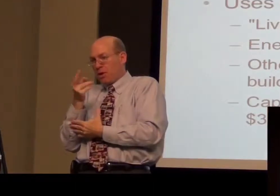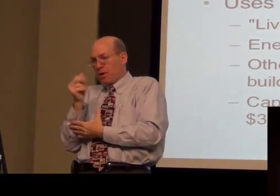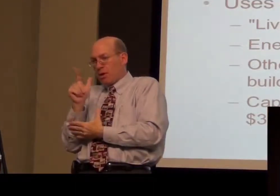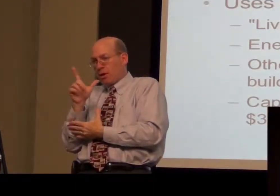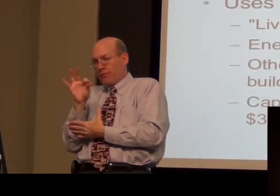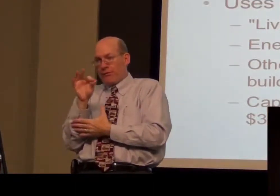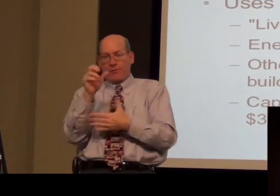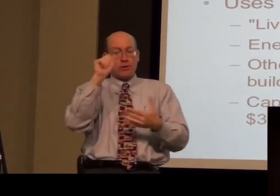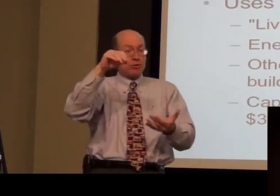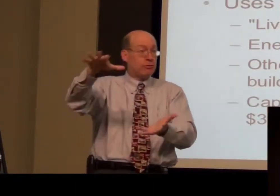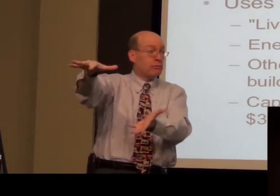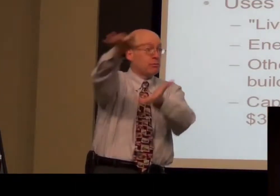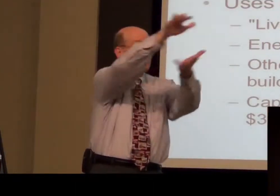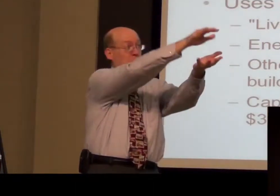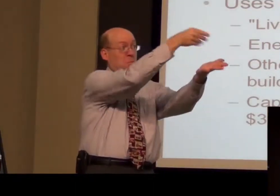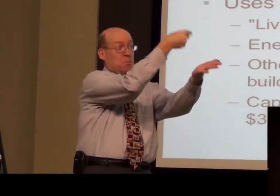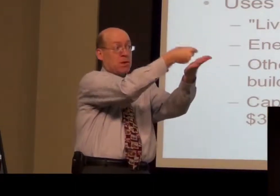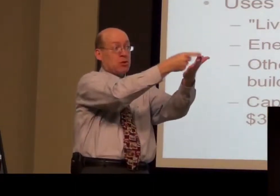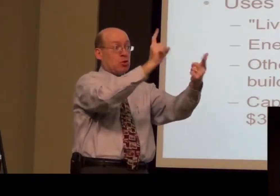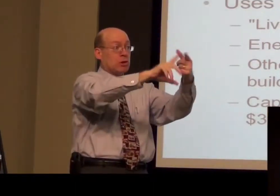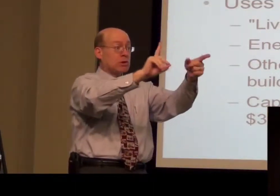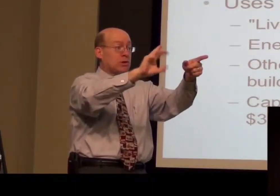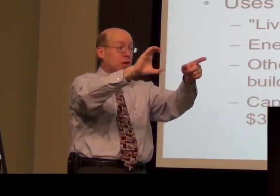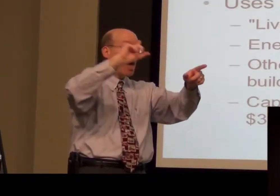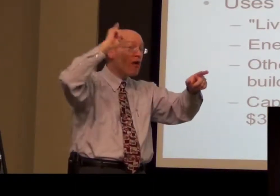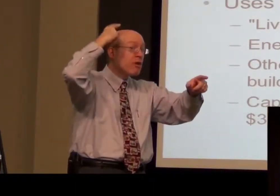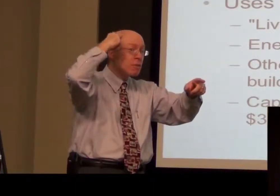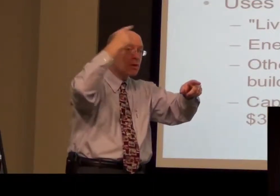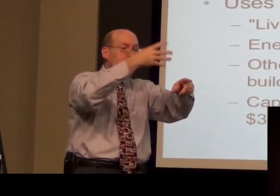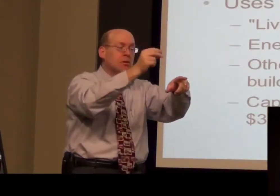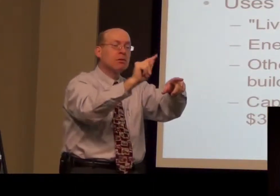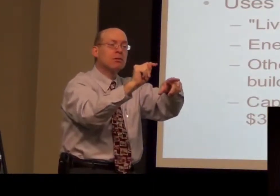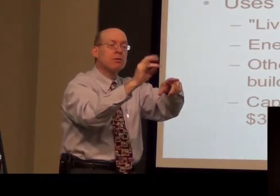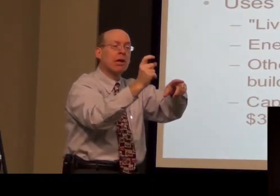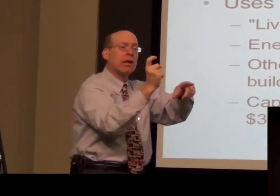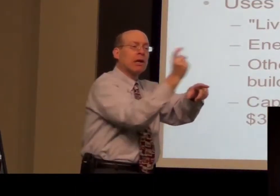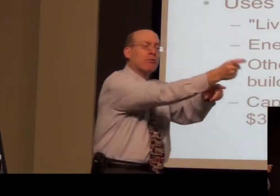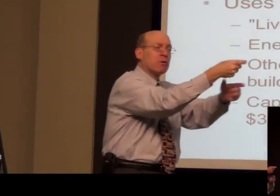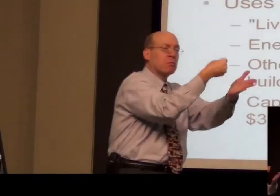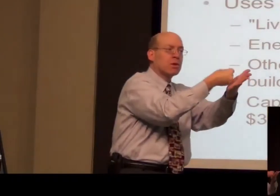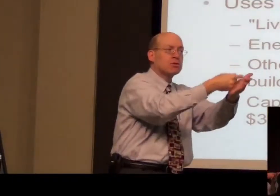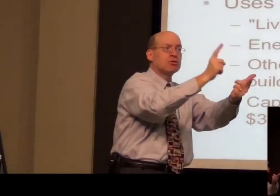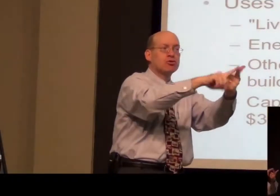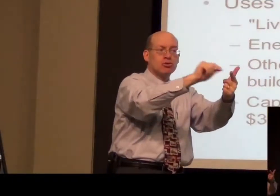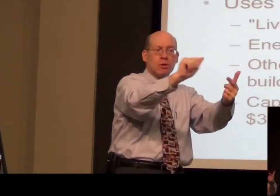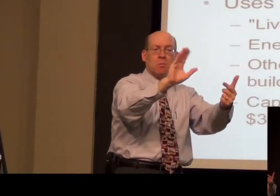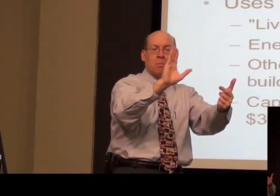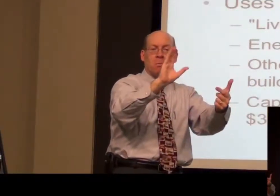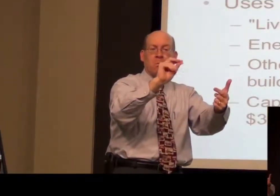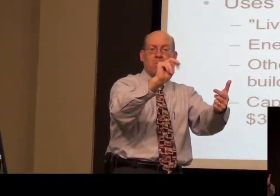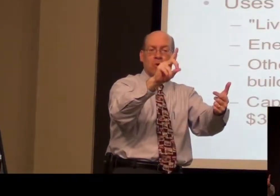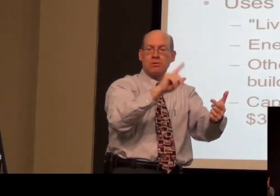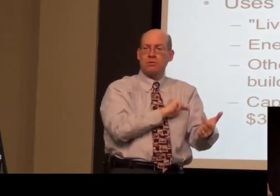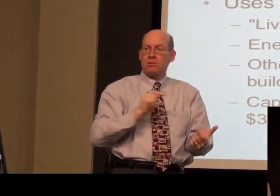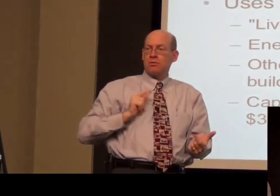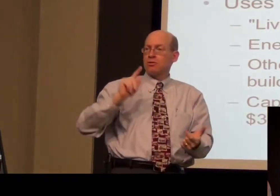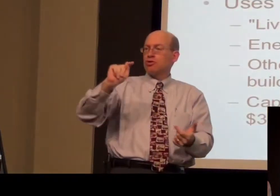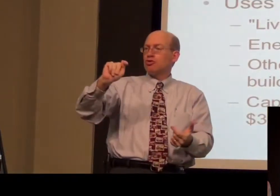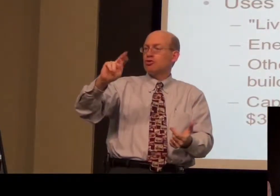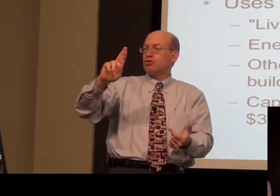authority to borrow that money from the DC government. Essentially, when they sell those bonds, it